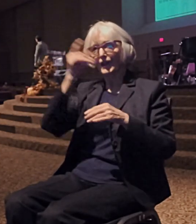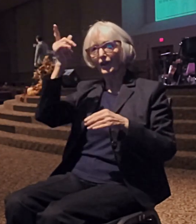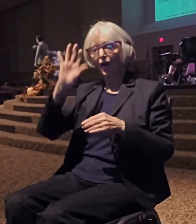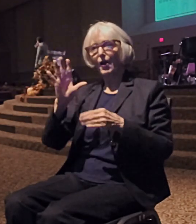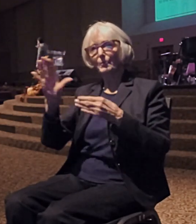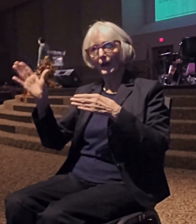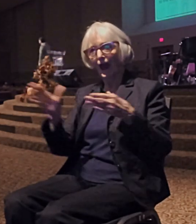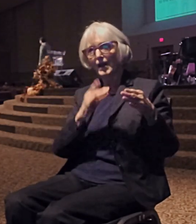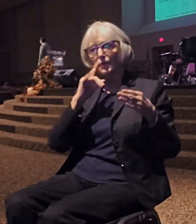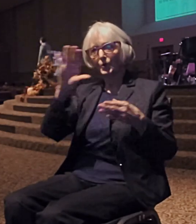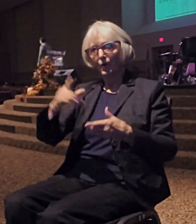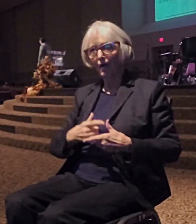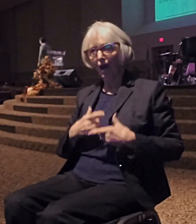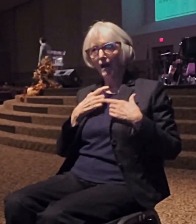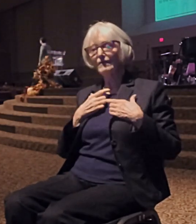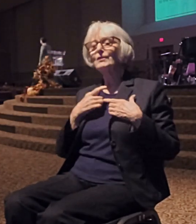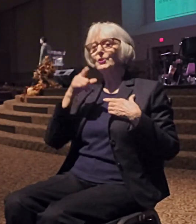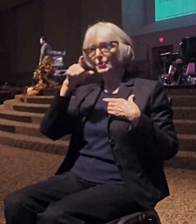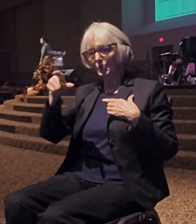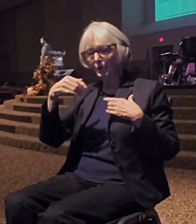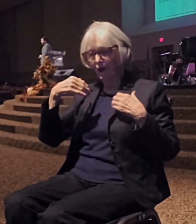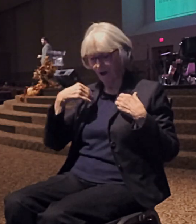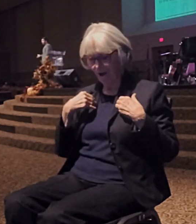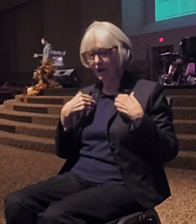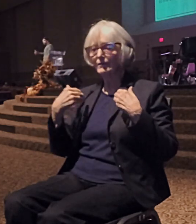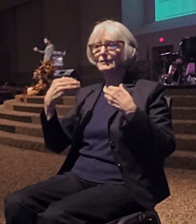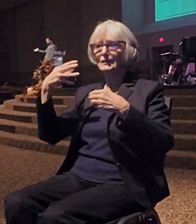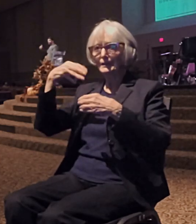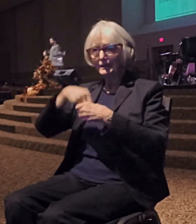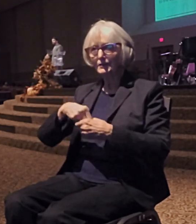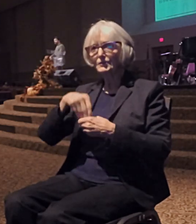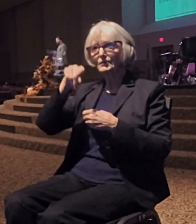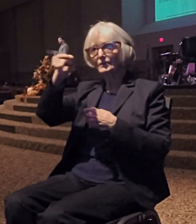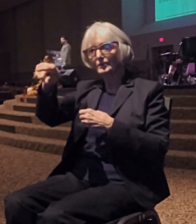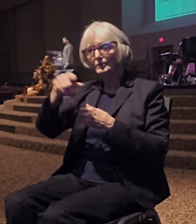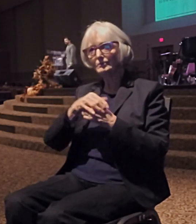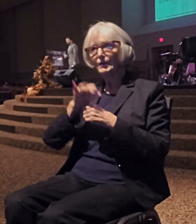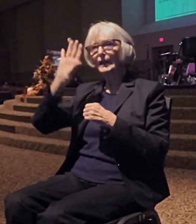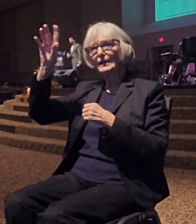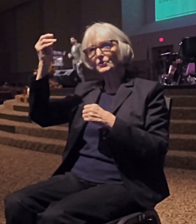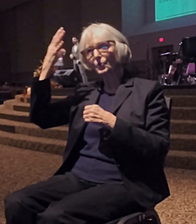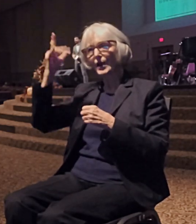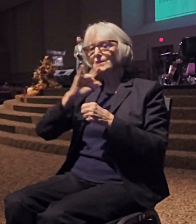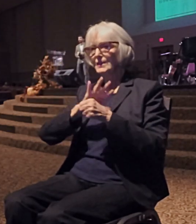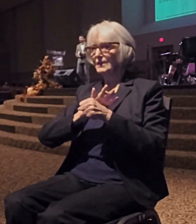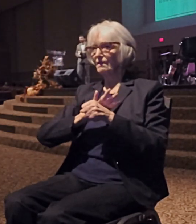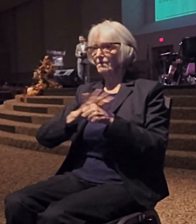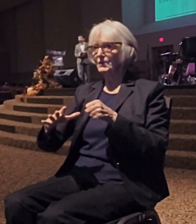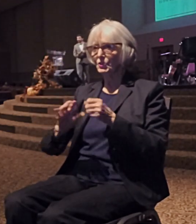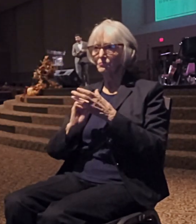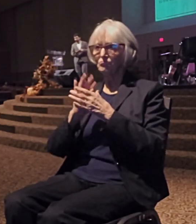for, you have access to. Because his grace is sufficient.